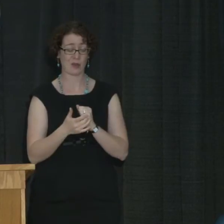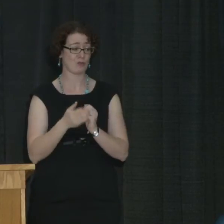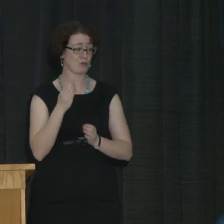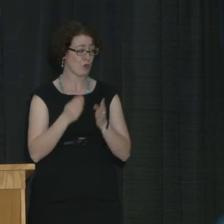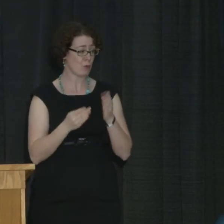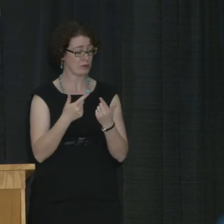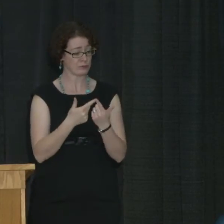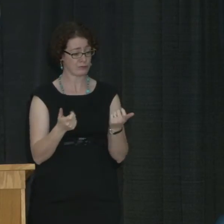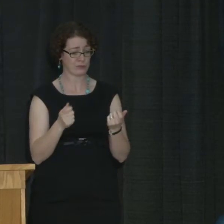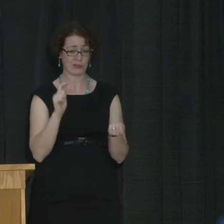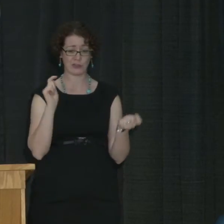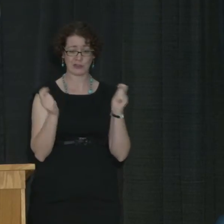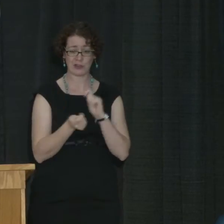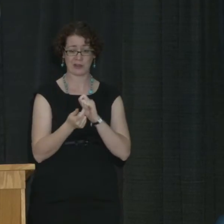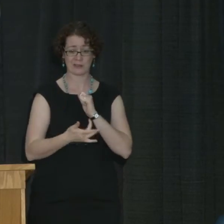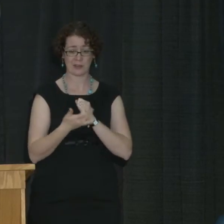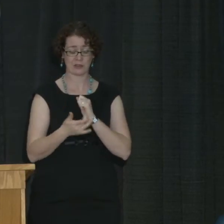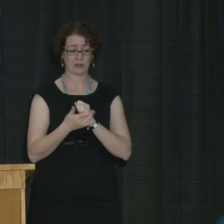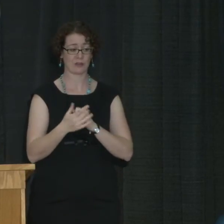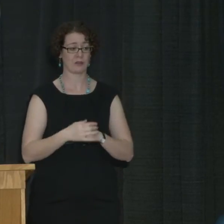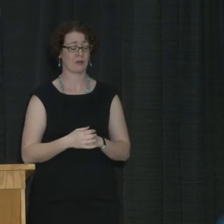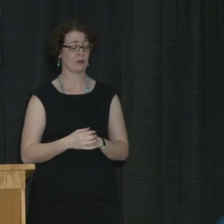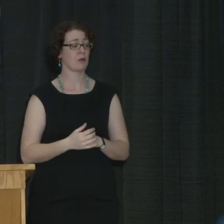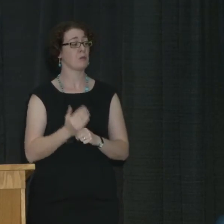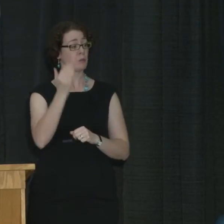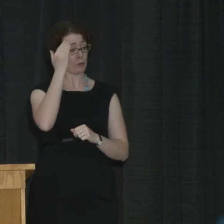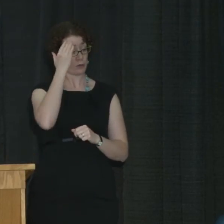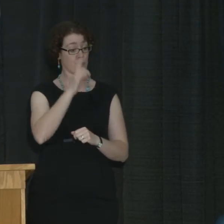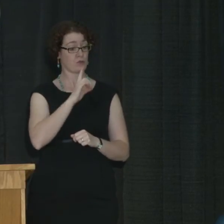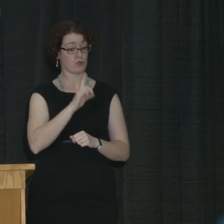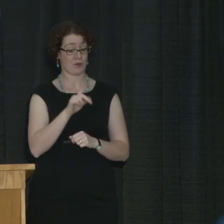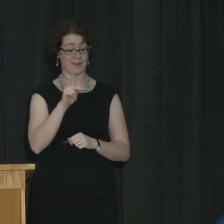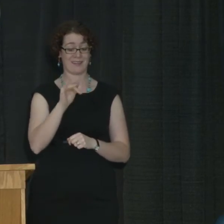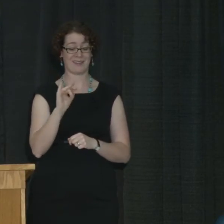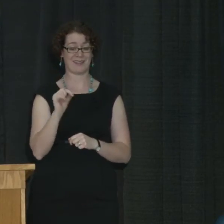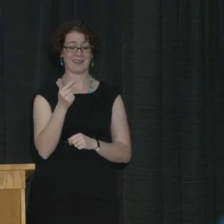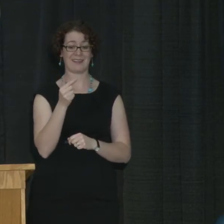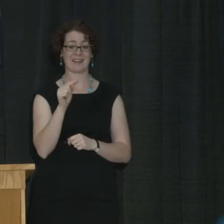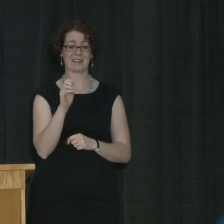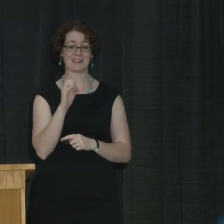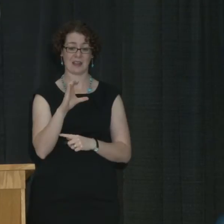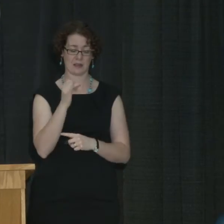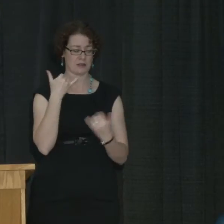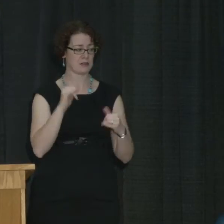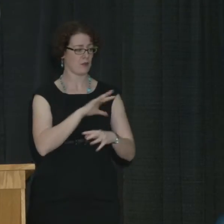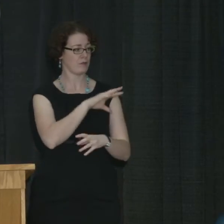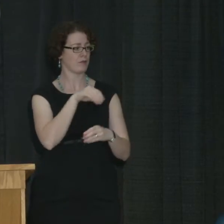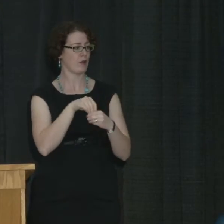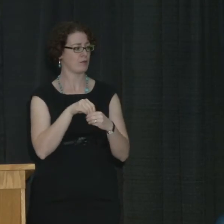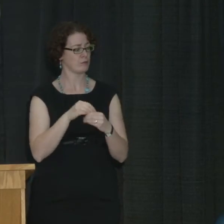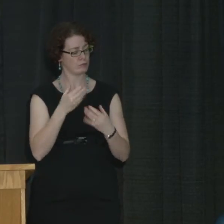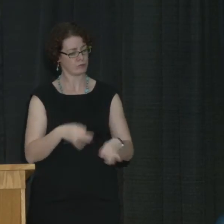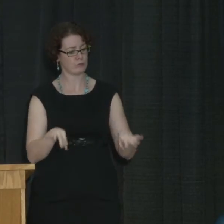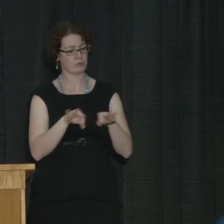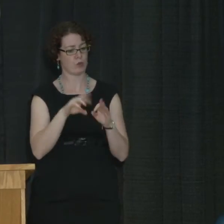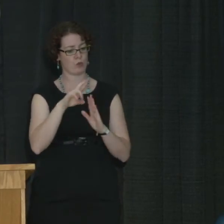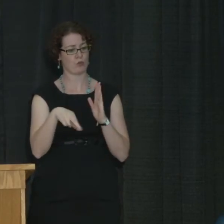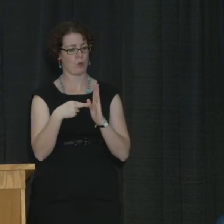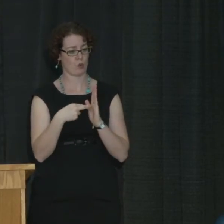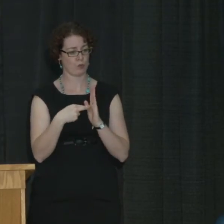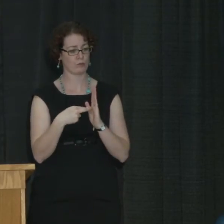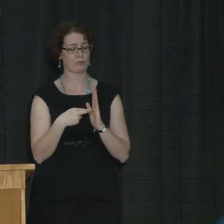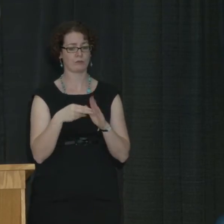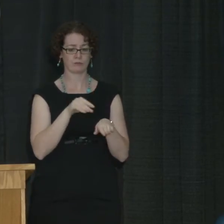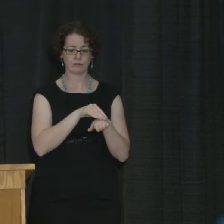robotics and all the changes we're seeing, but one thing's for certain is that Kingstec will continue to play and Nova Scotia Community College will continue to